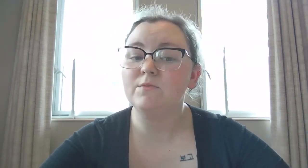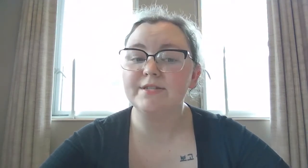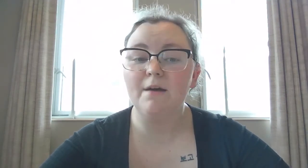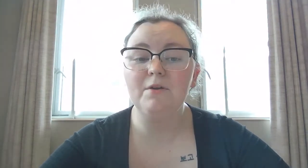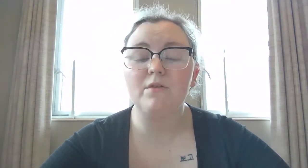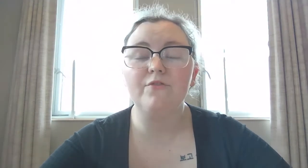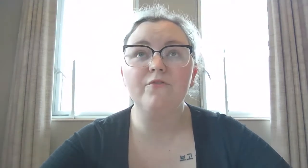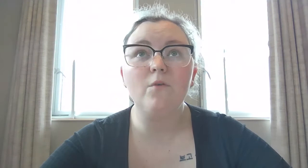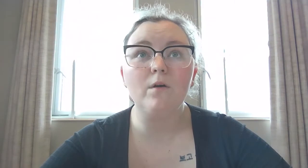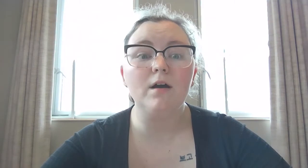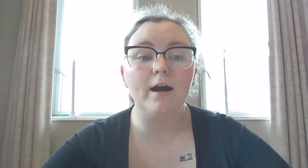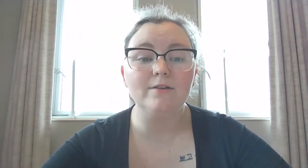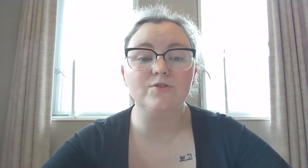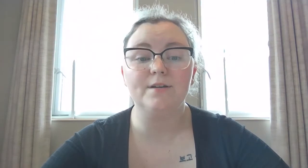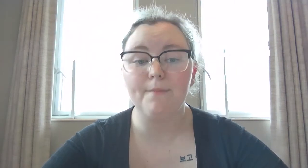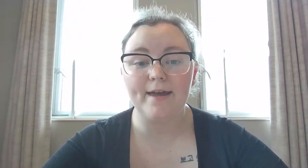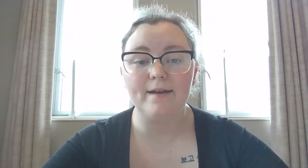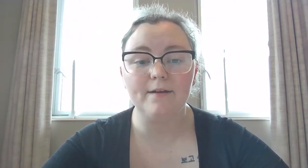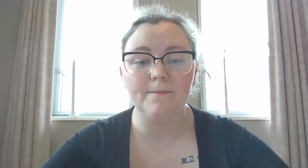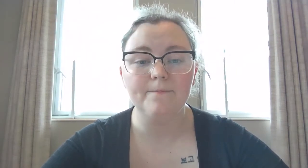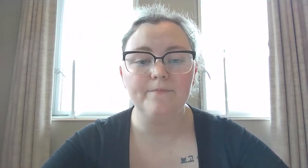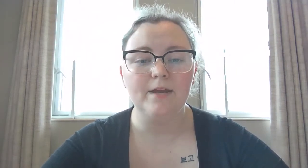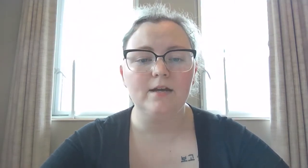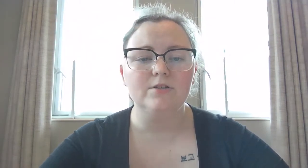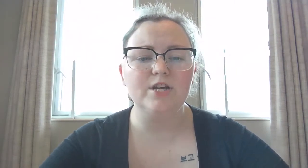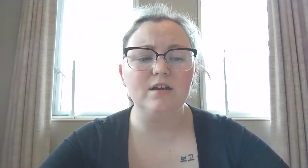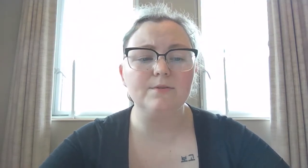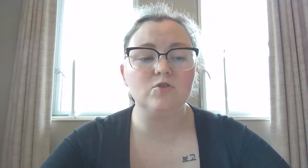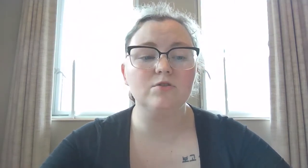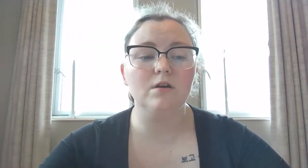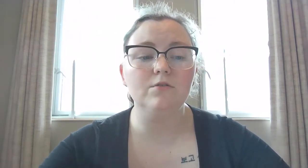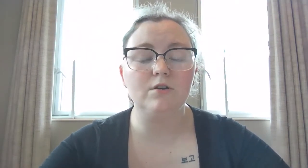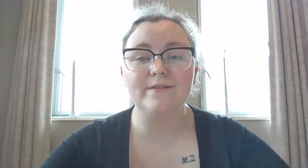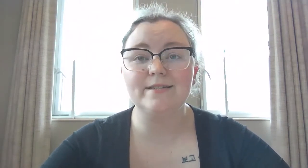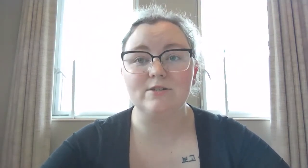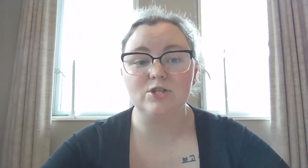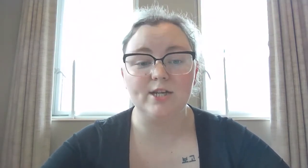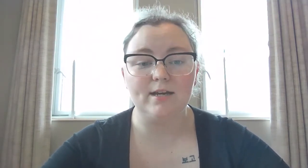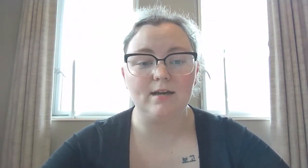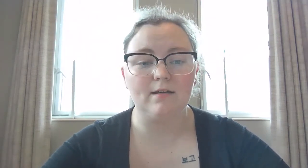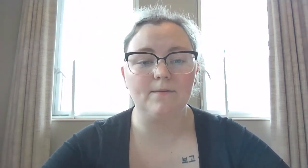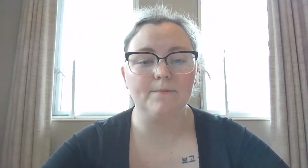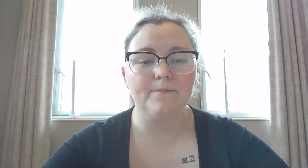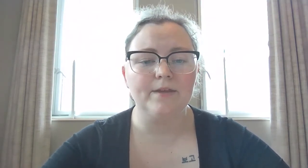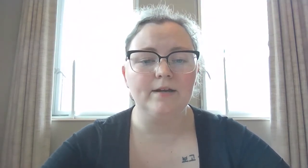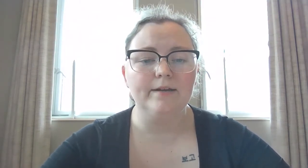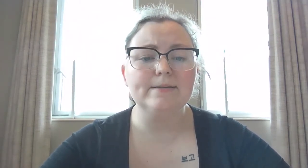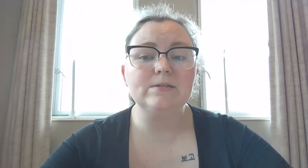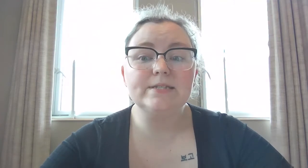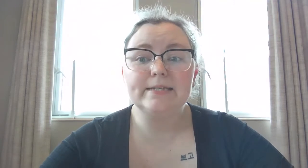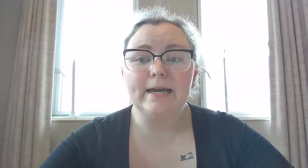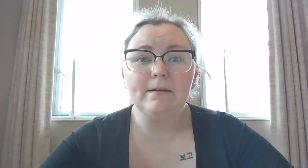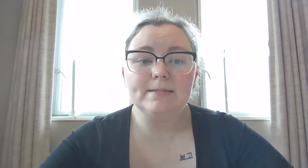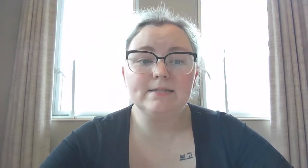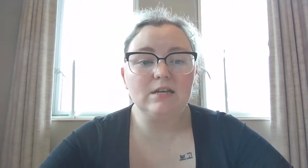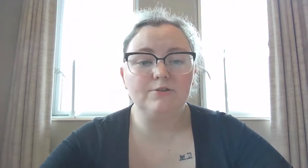with 400 men. Jacob is so nervous he's shaking. He's so scared his teeth are